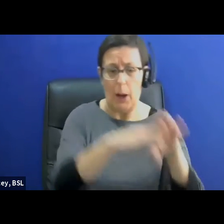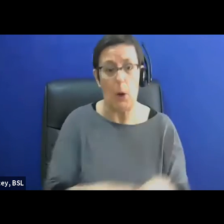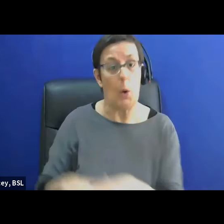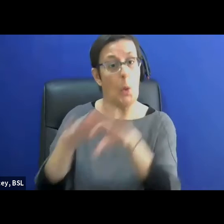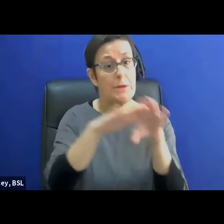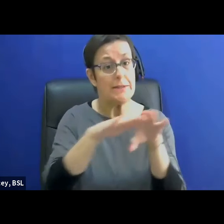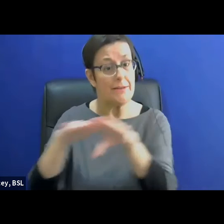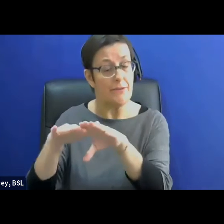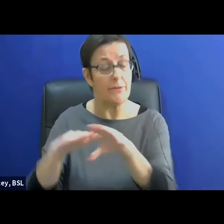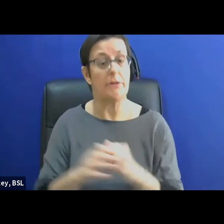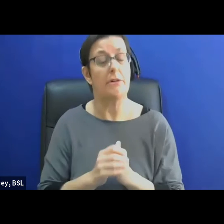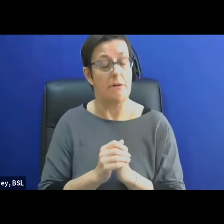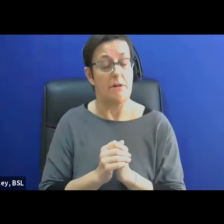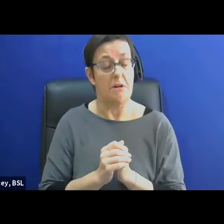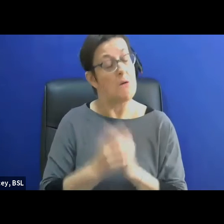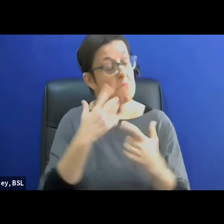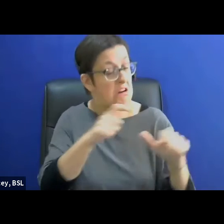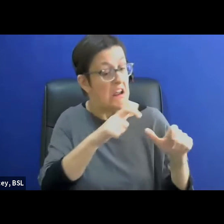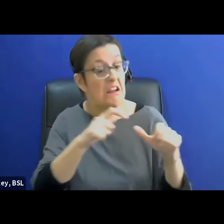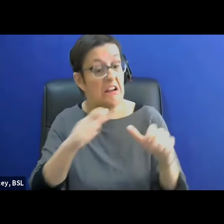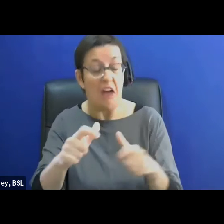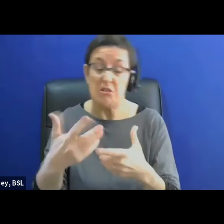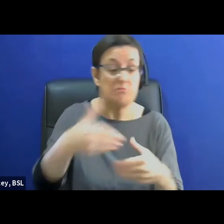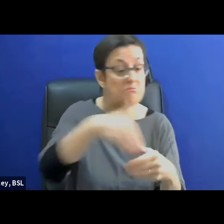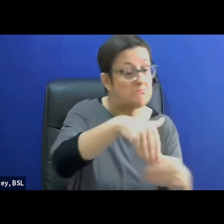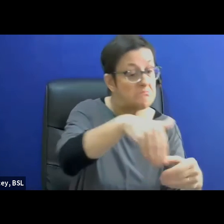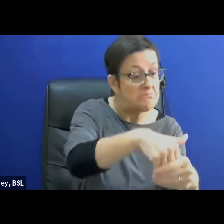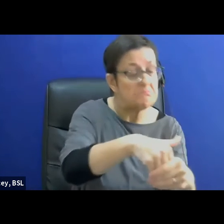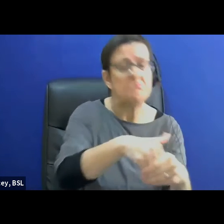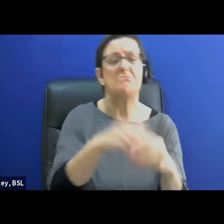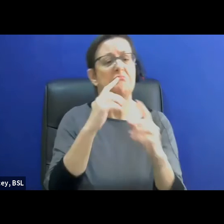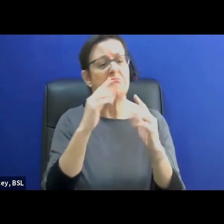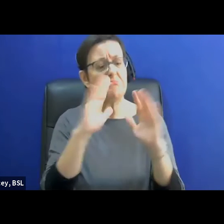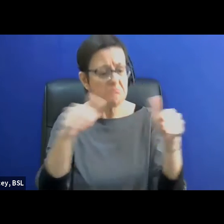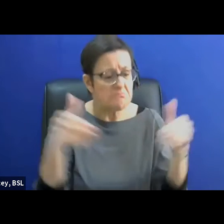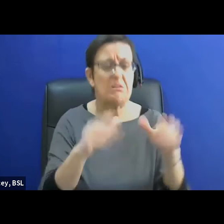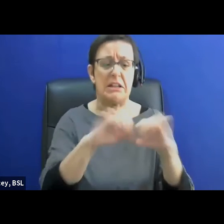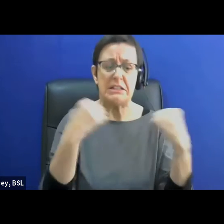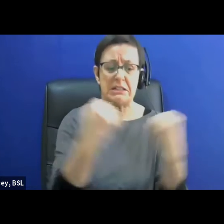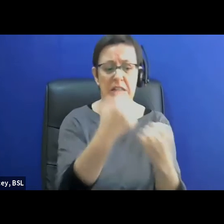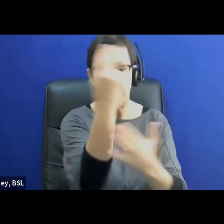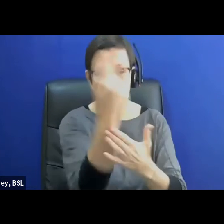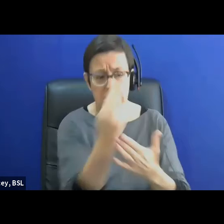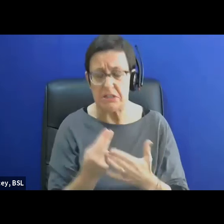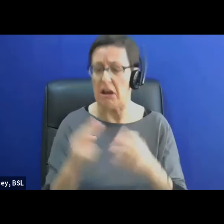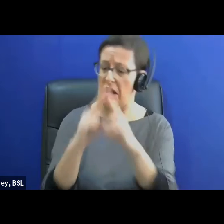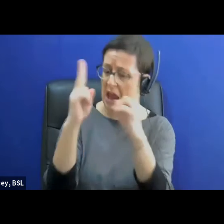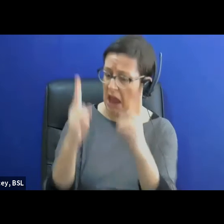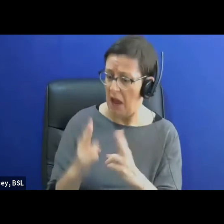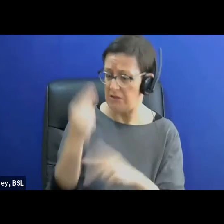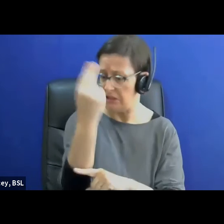that involvement into other sectors, including stadium design, housing design, and still working on the Olympic